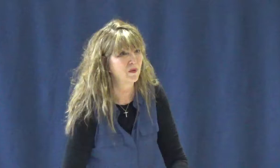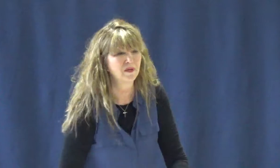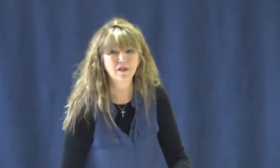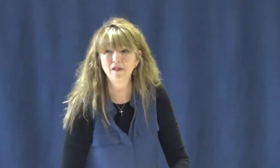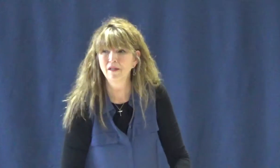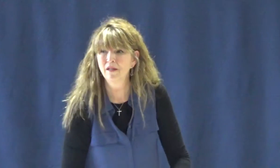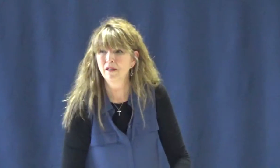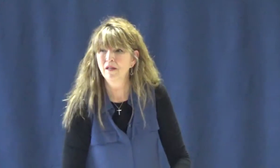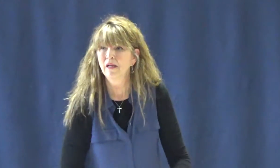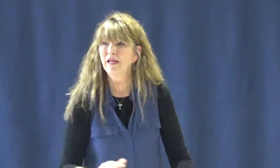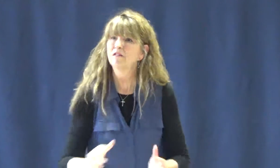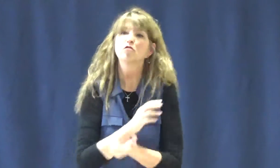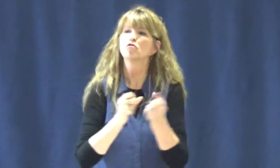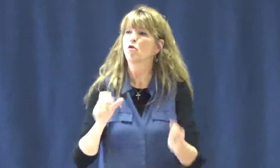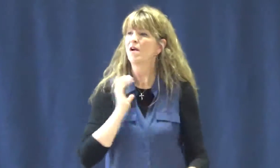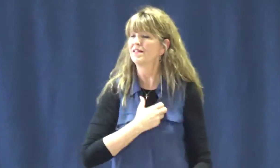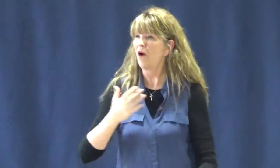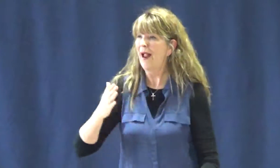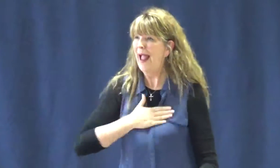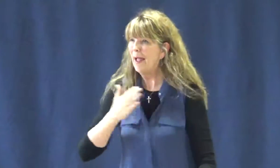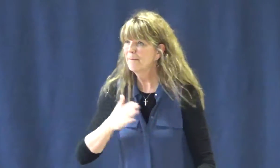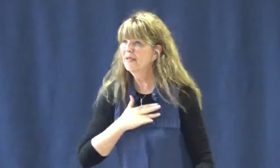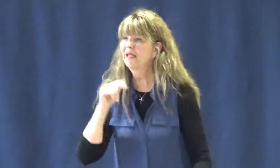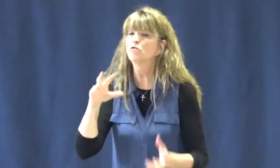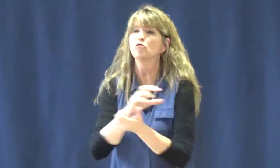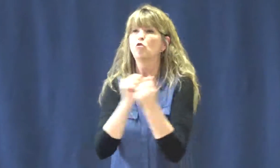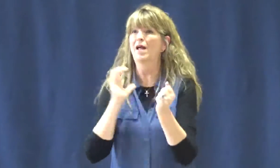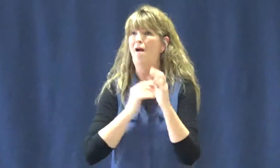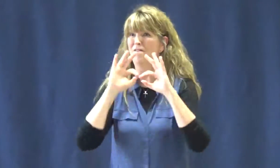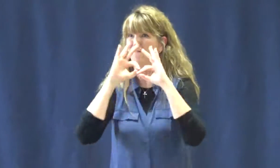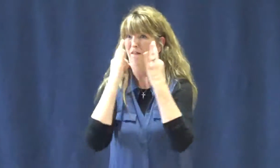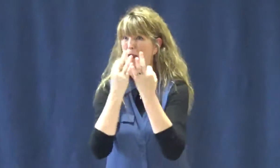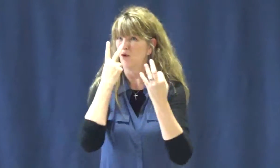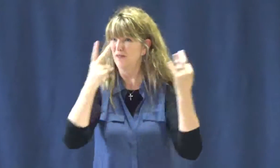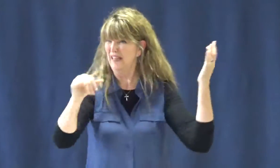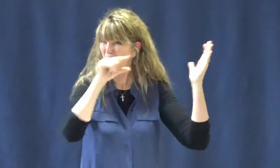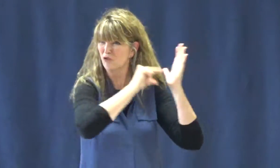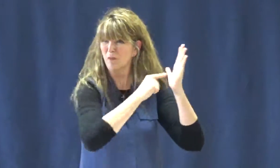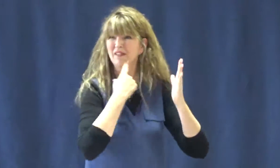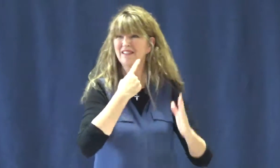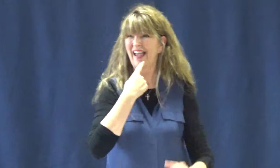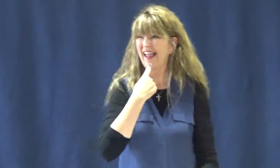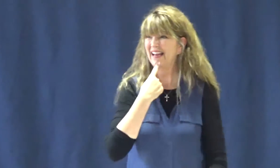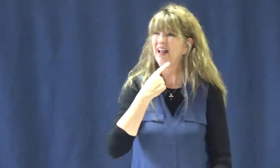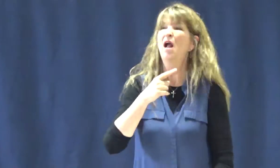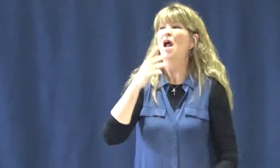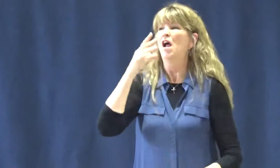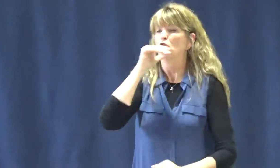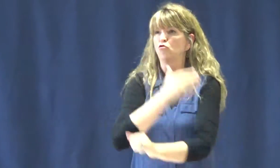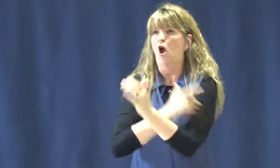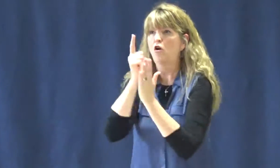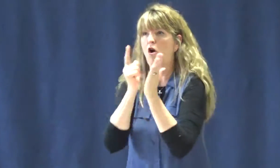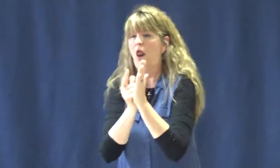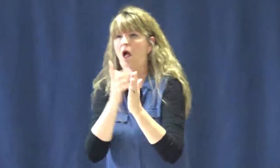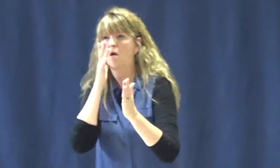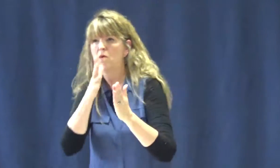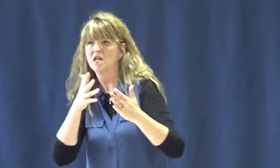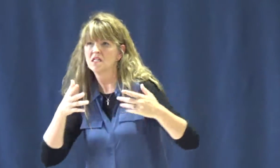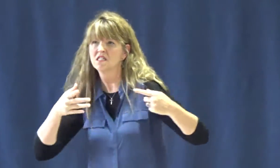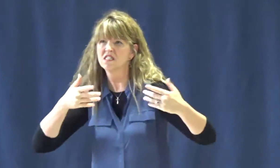because of the destruction and the damage it causes us and our families. Daughter-in-law